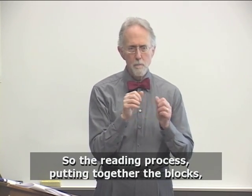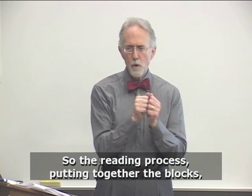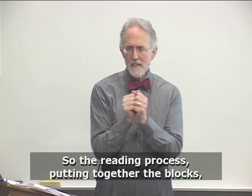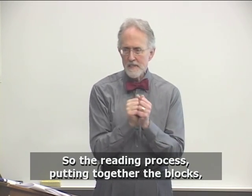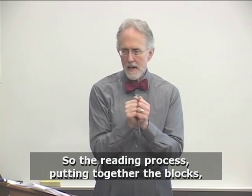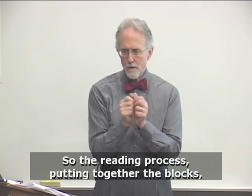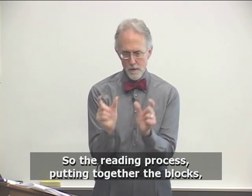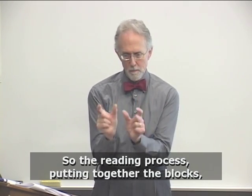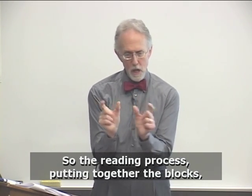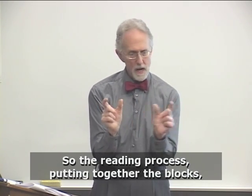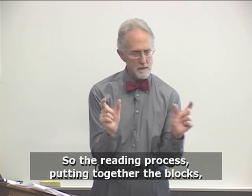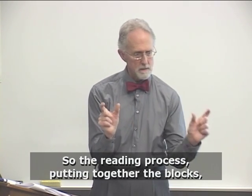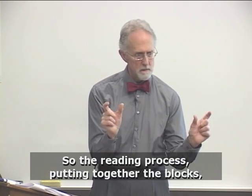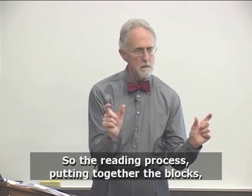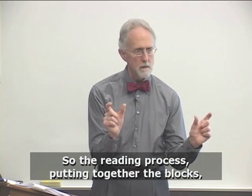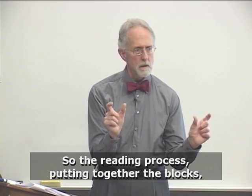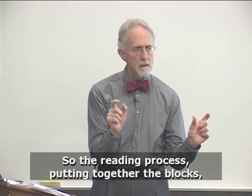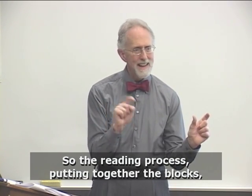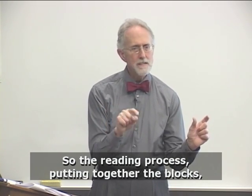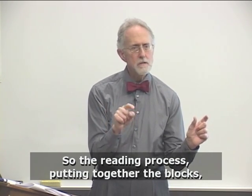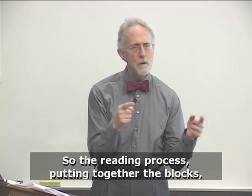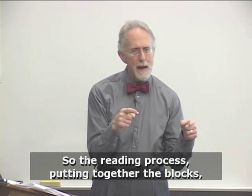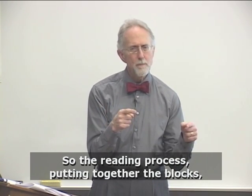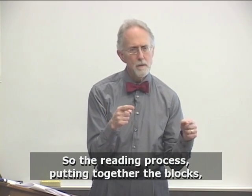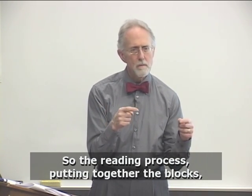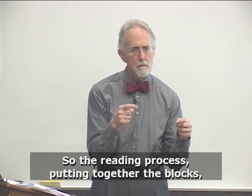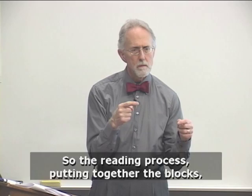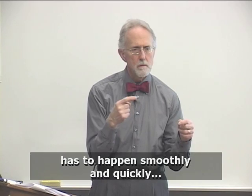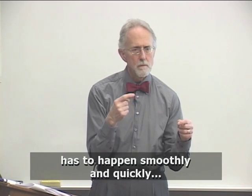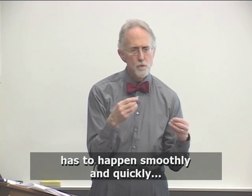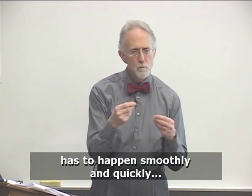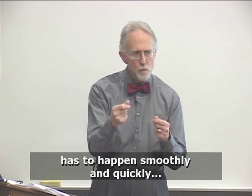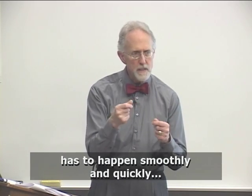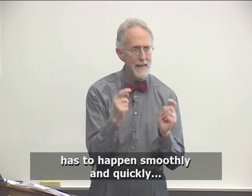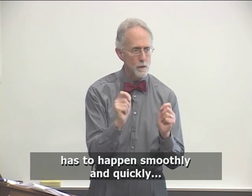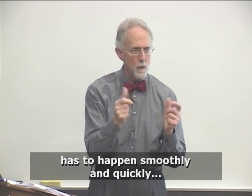putting together the blocks, has to happen smoothly and quickly.